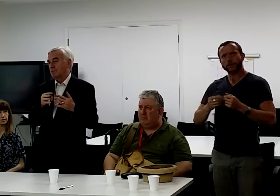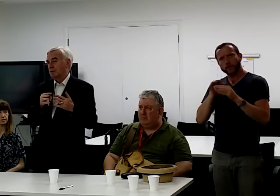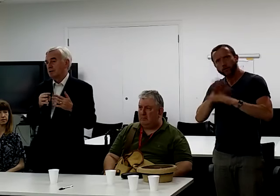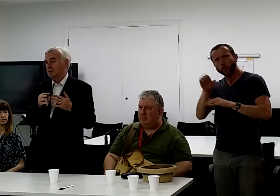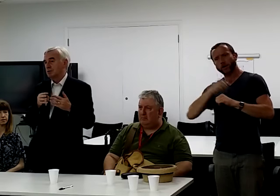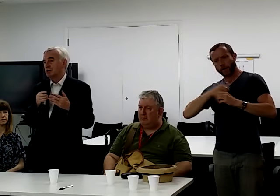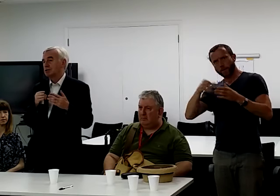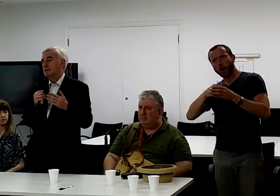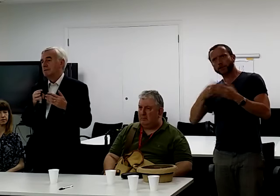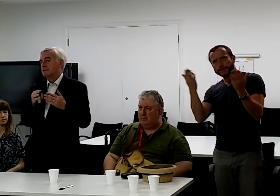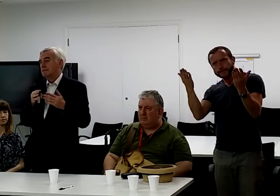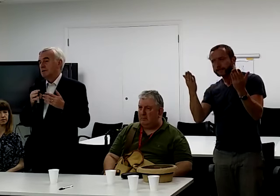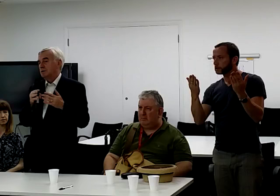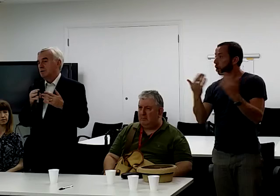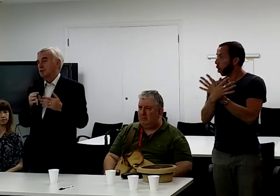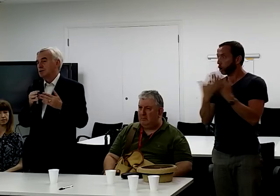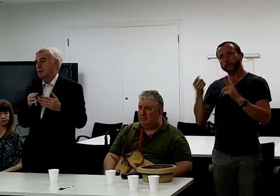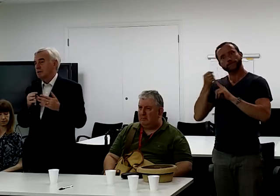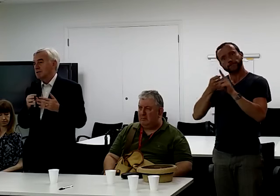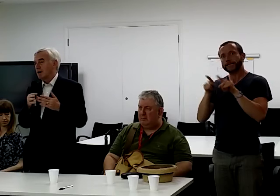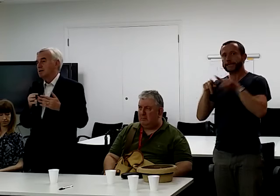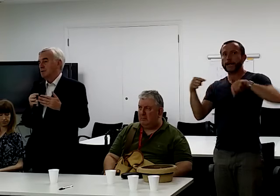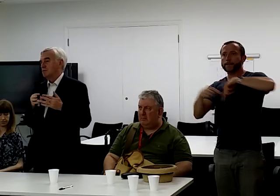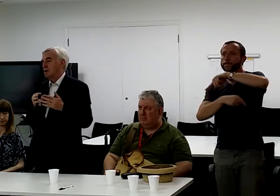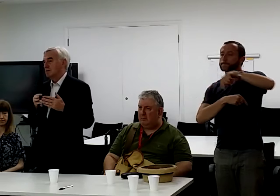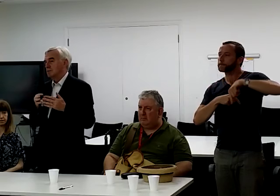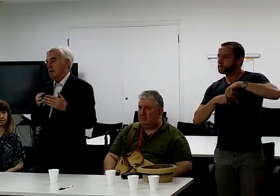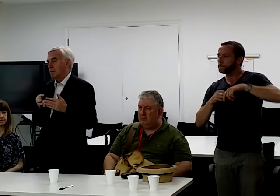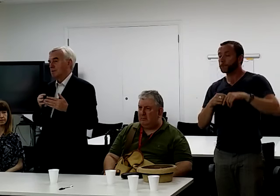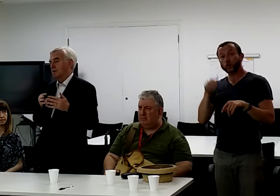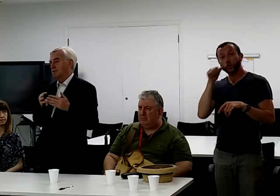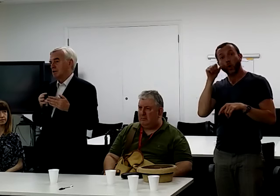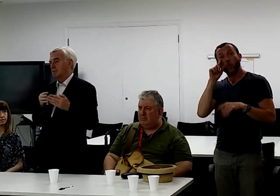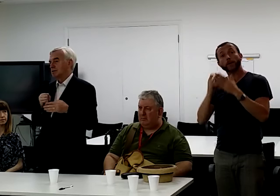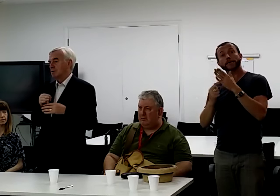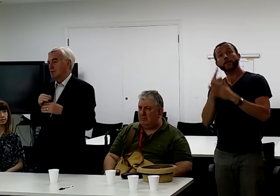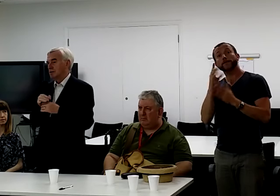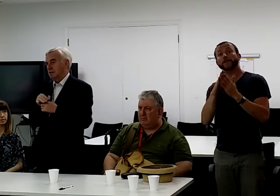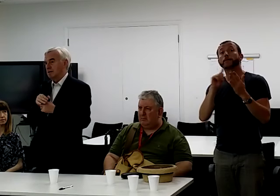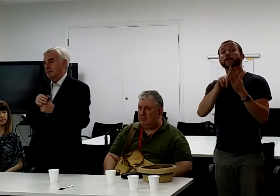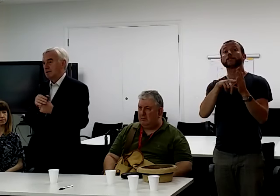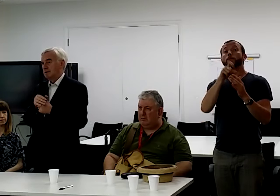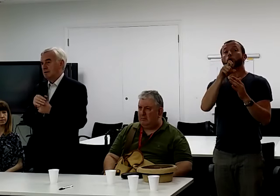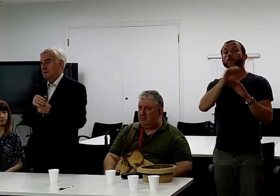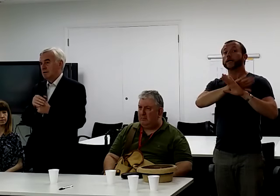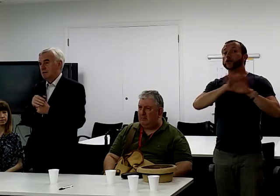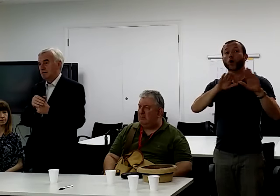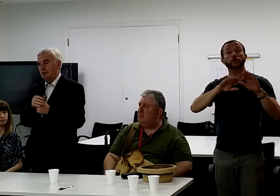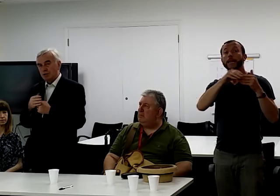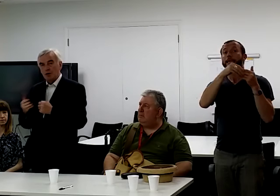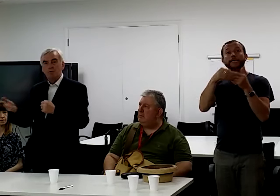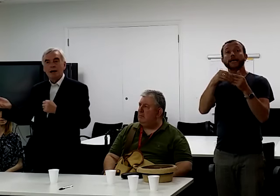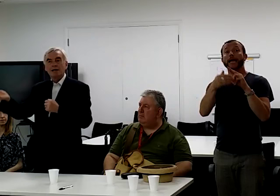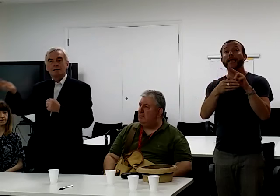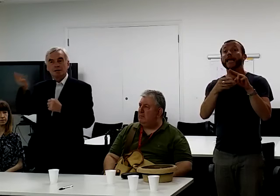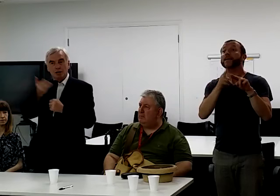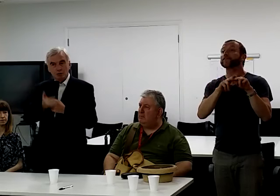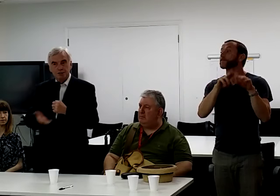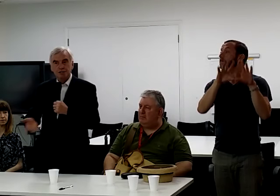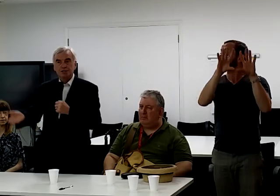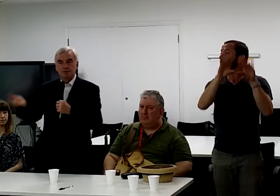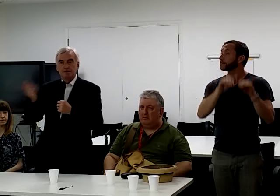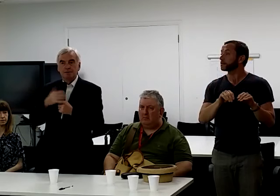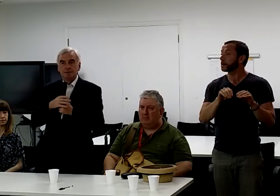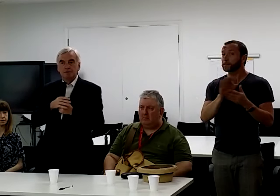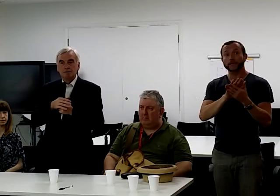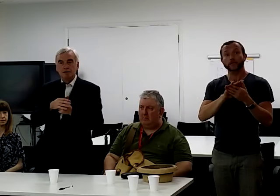the future of our party. Because you know as well as I do what would happen if Jeremy's no longer leader. We'd go back to